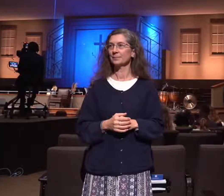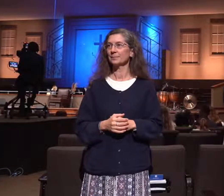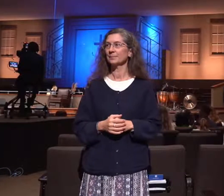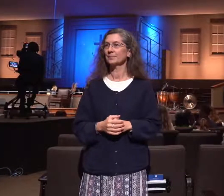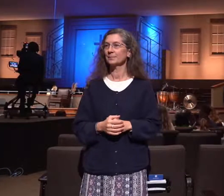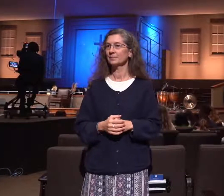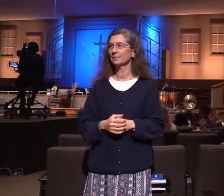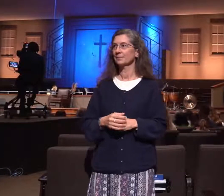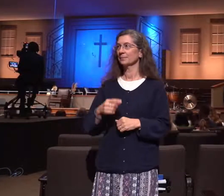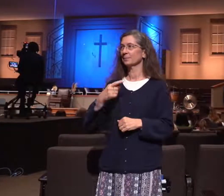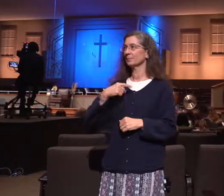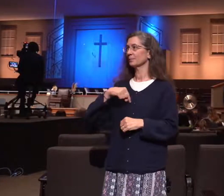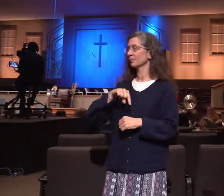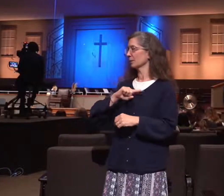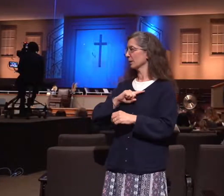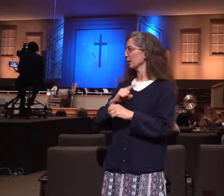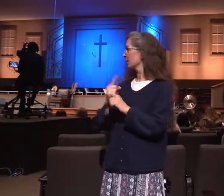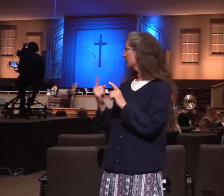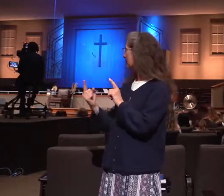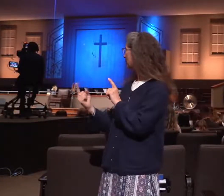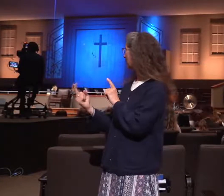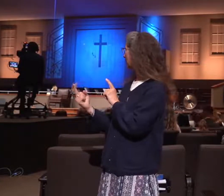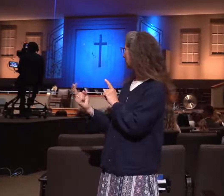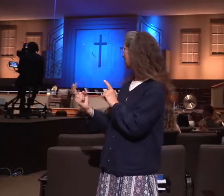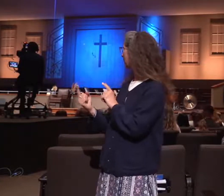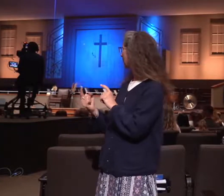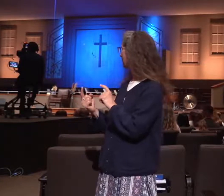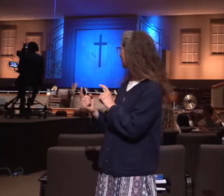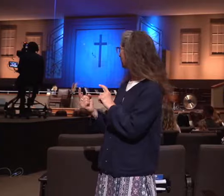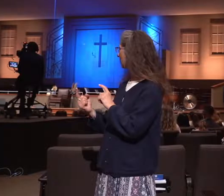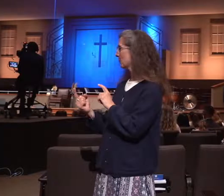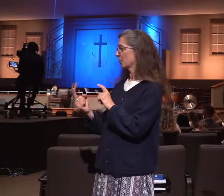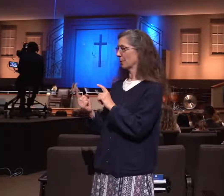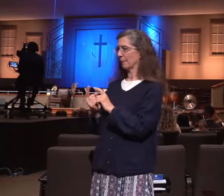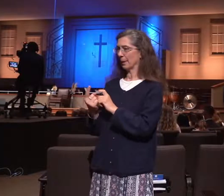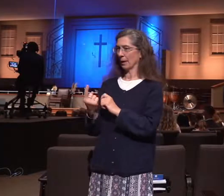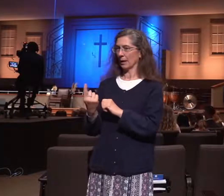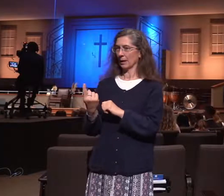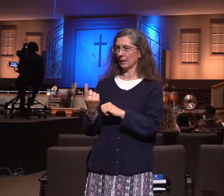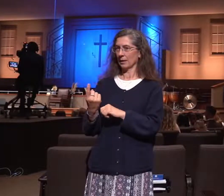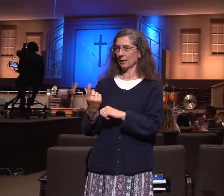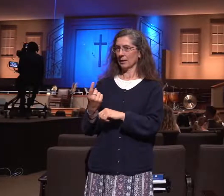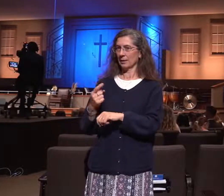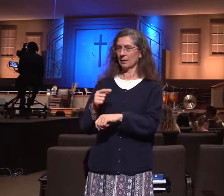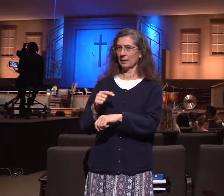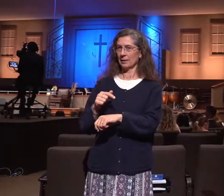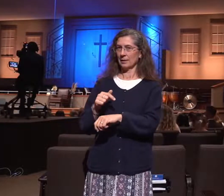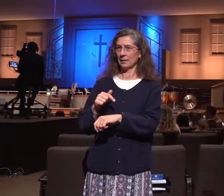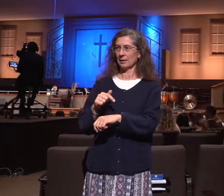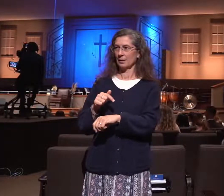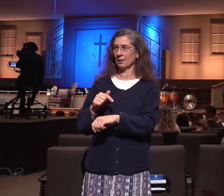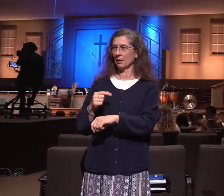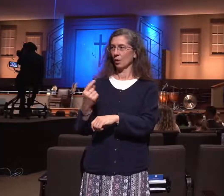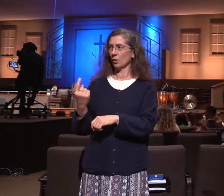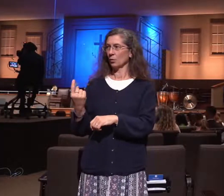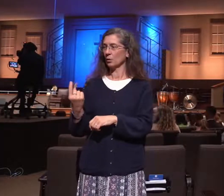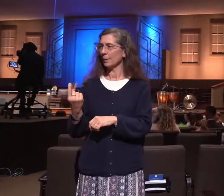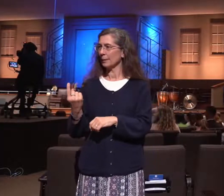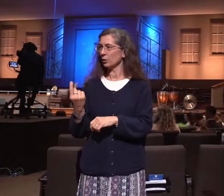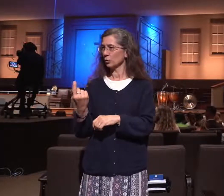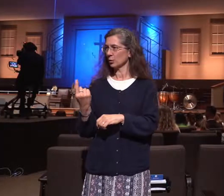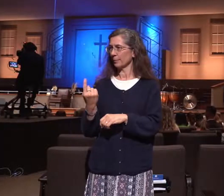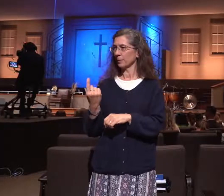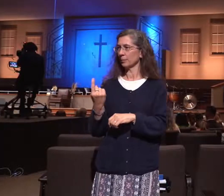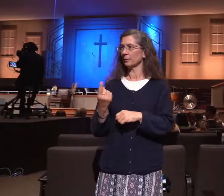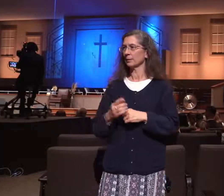we met one time when both of us wondered why we were there. And the only reason we was there is so we could meet each other,